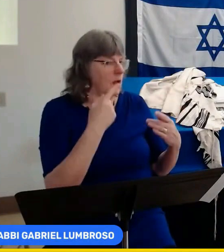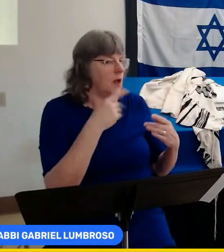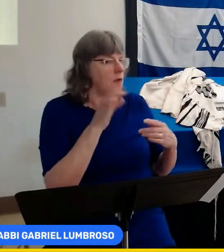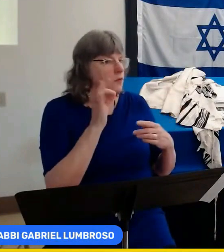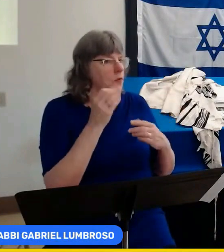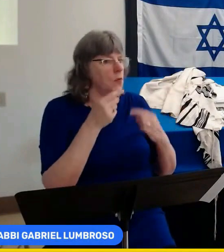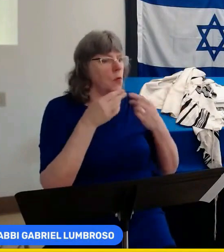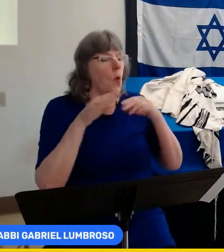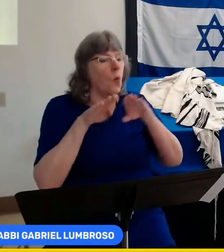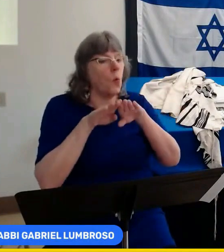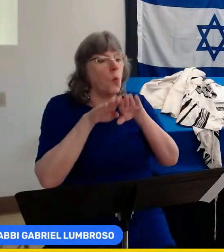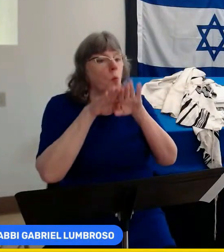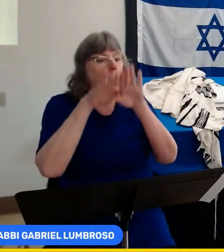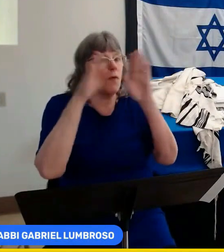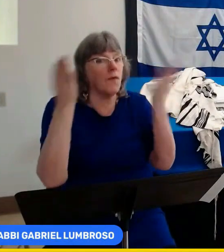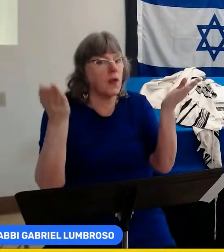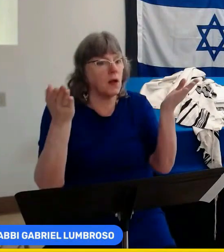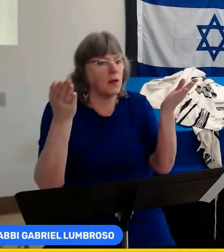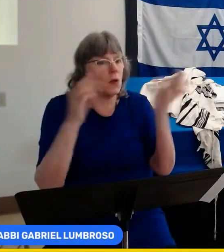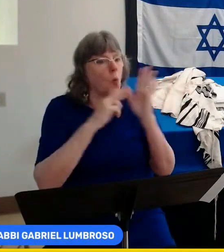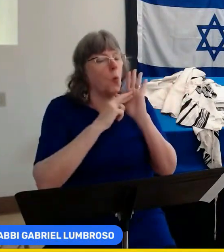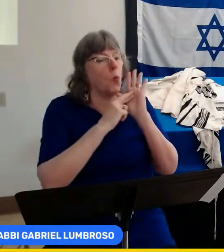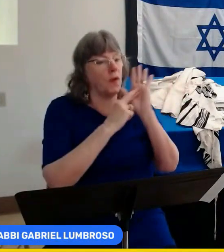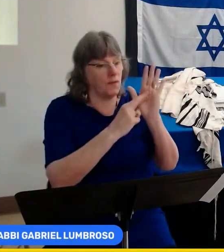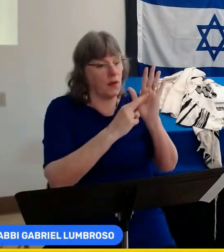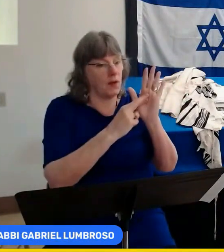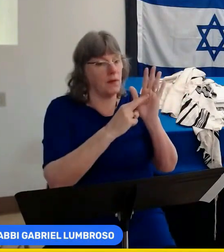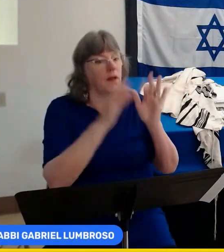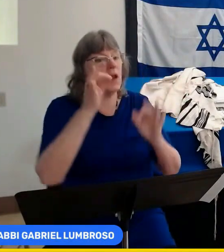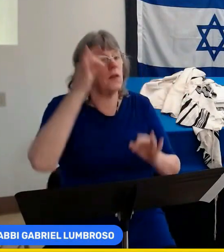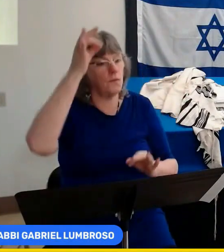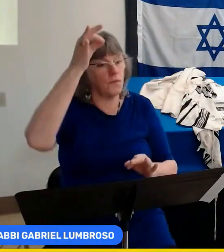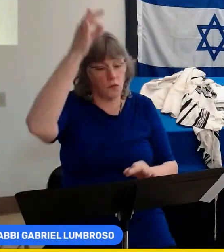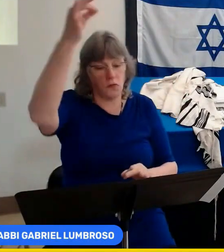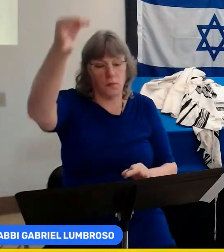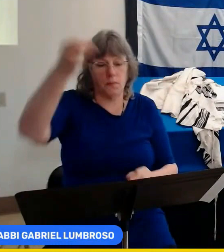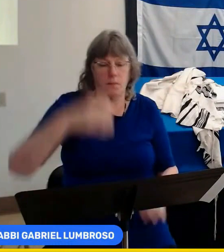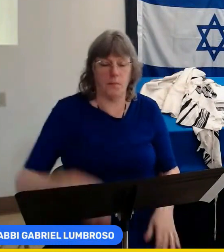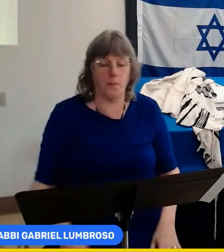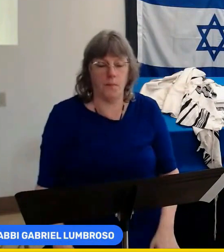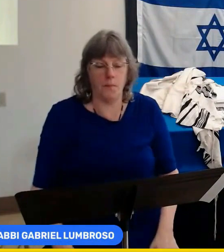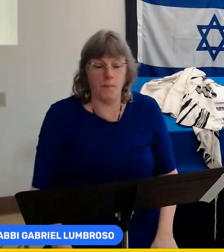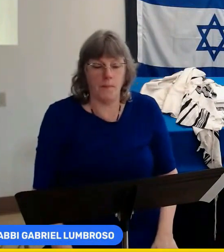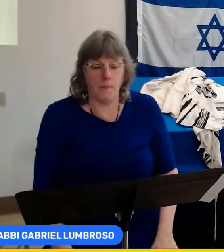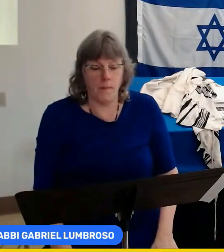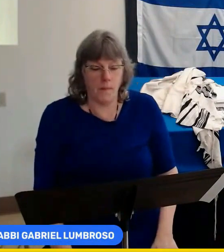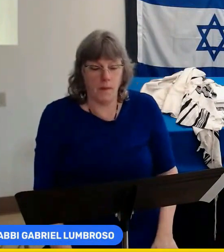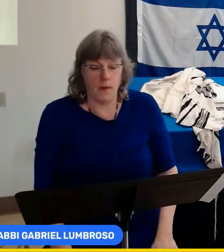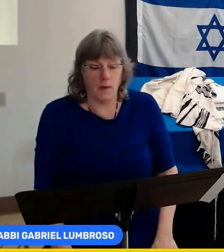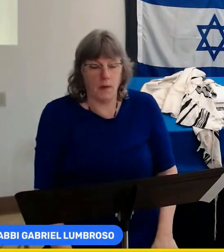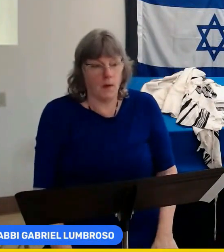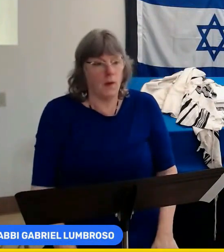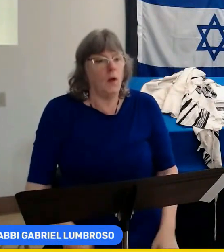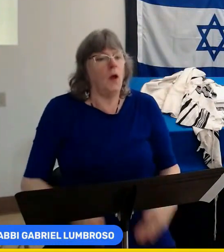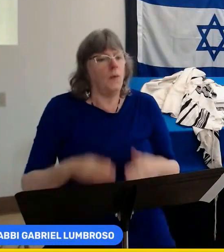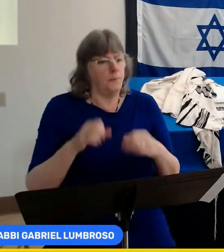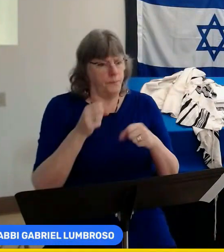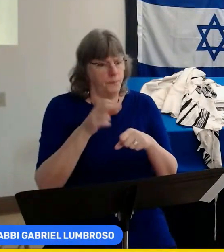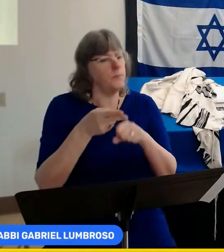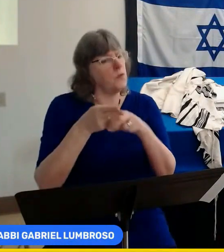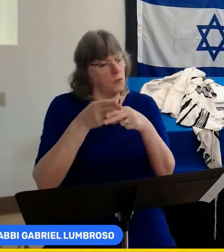what are these things he was giving witness to that Hashem would divulge later? We're going to celebrate Passover